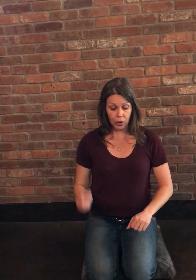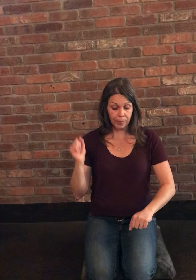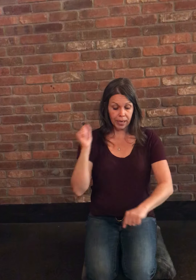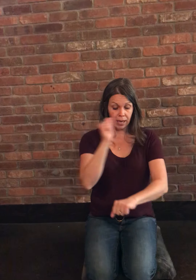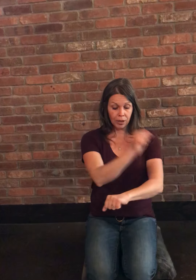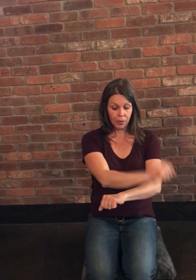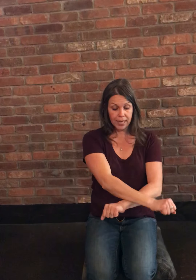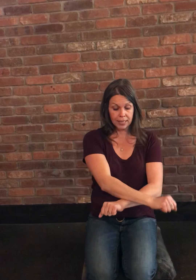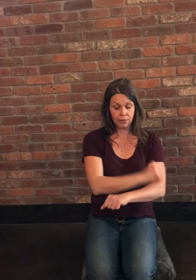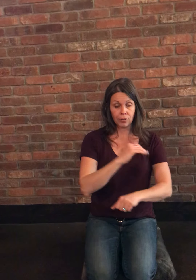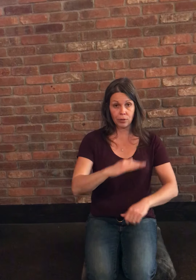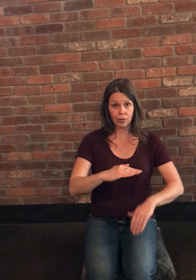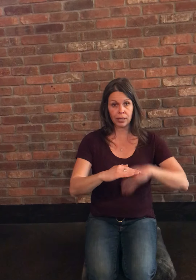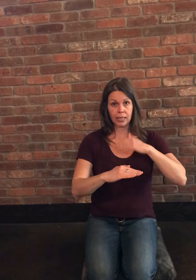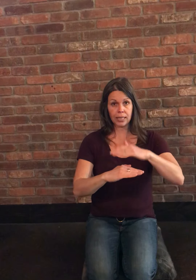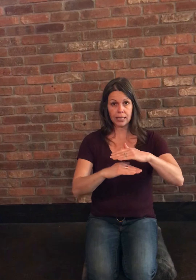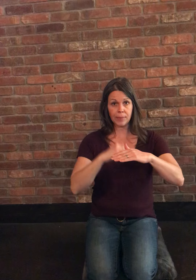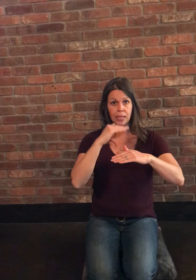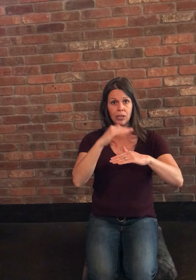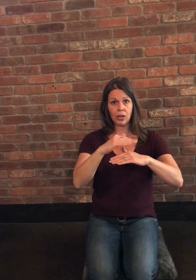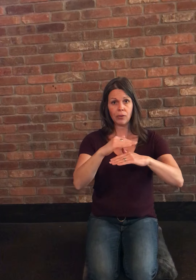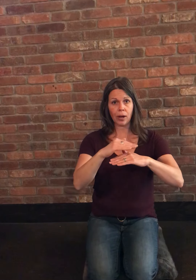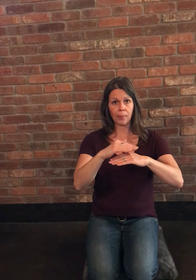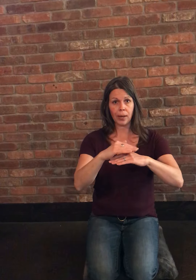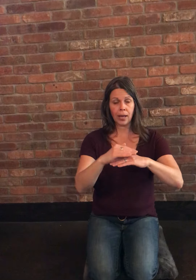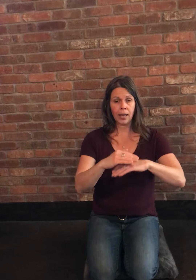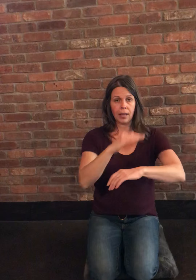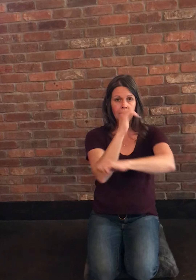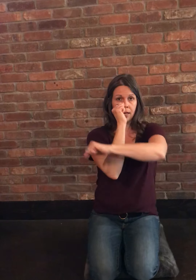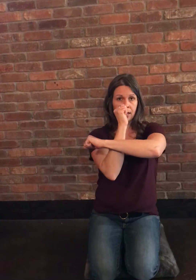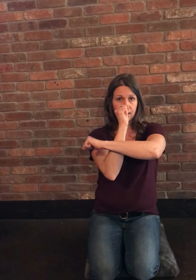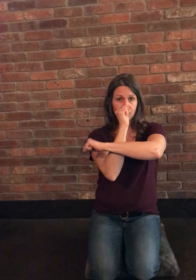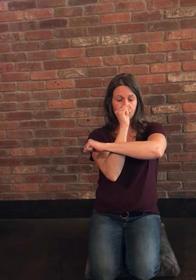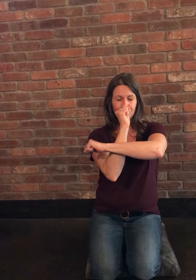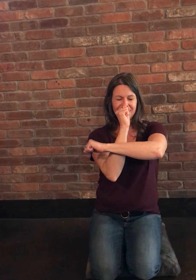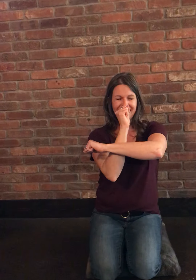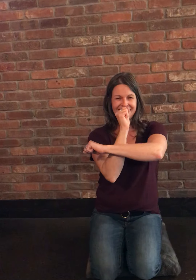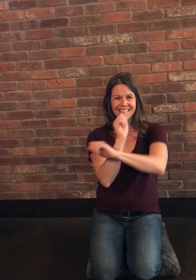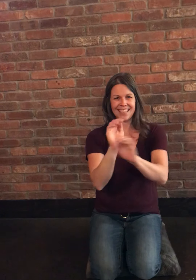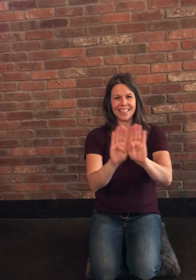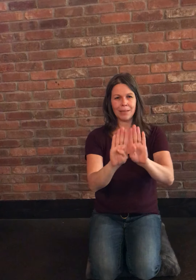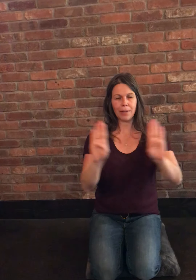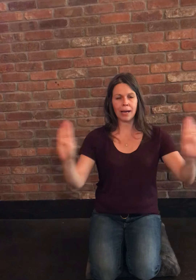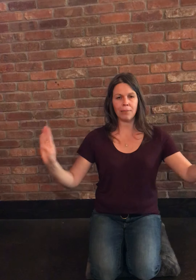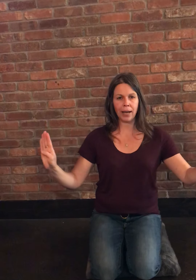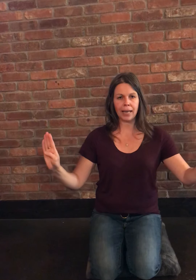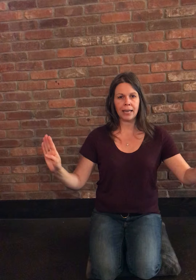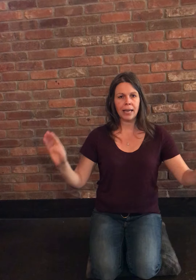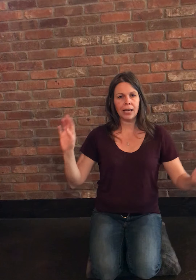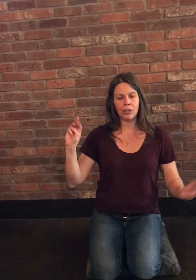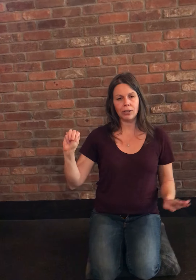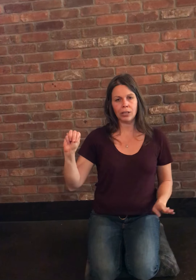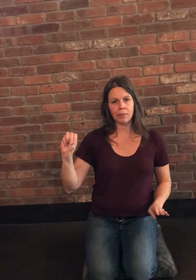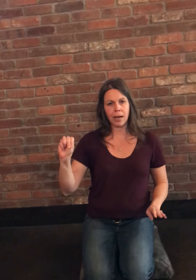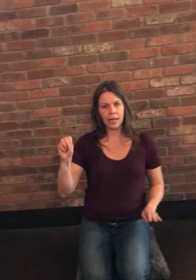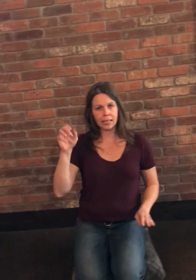Norman conquest and feudalism in Europe. The Crusades, Zimbabwe, and early Mali